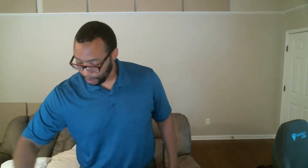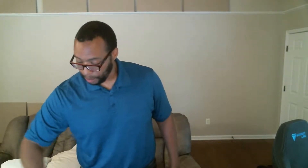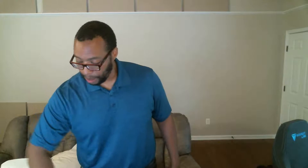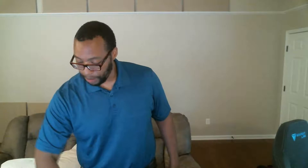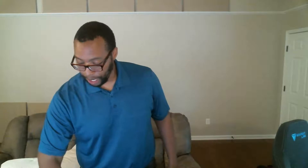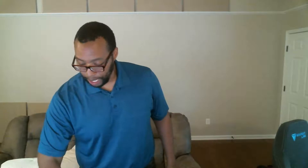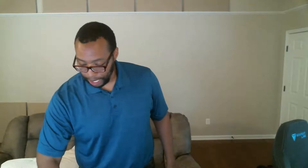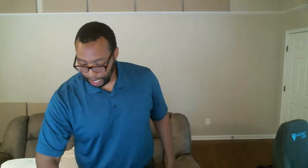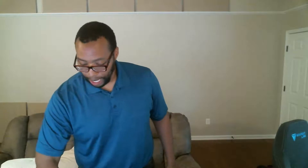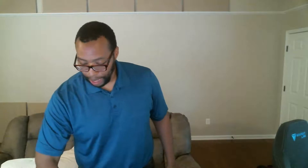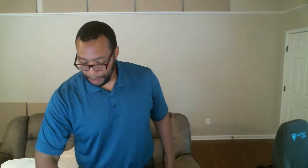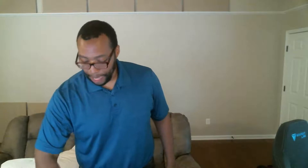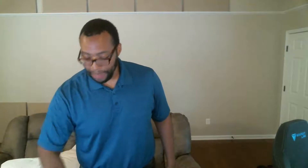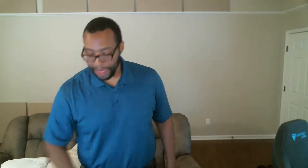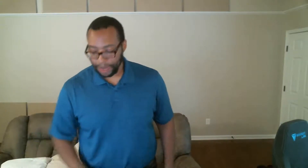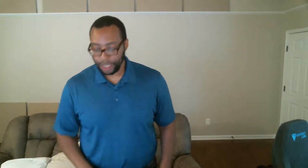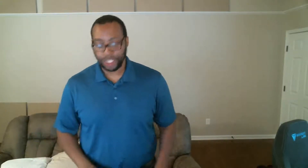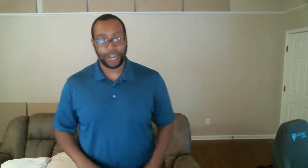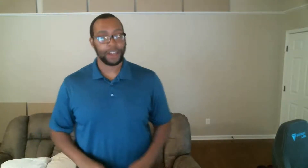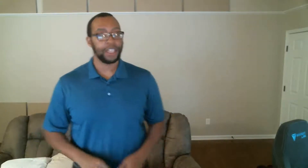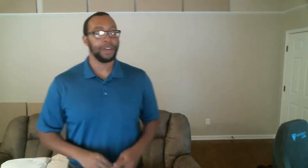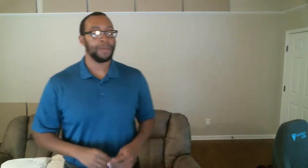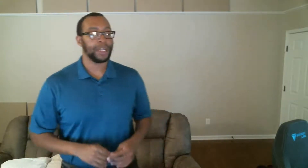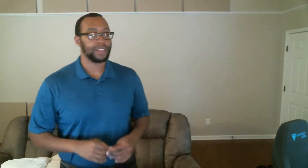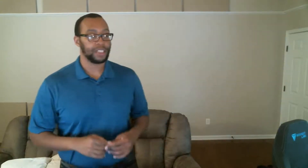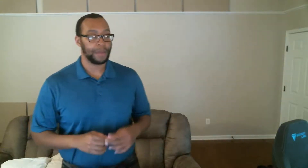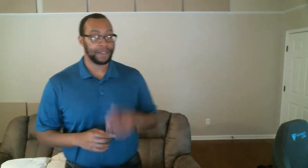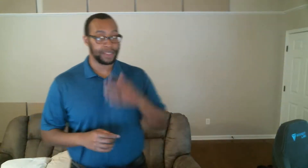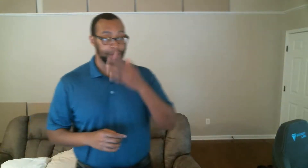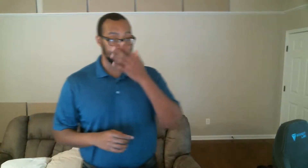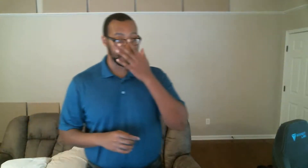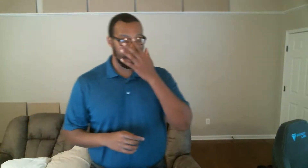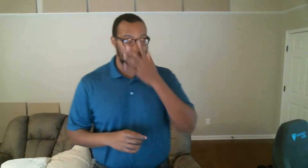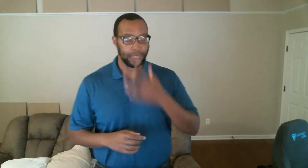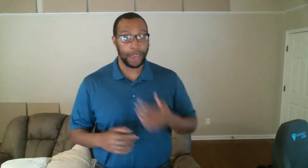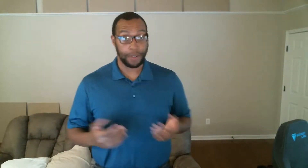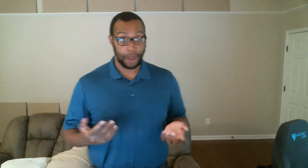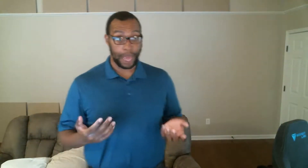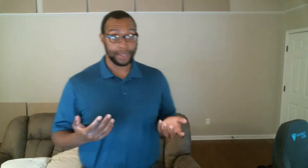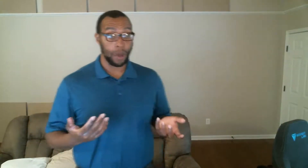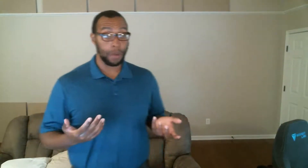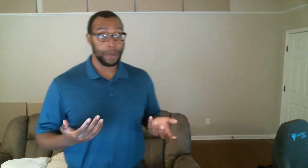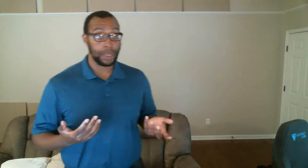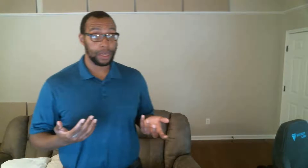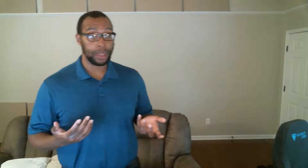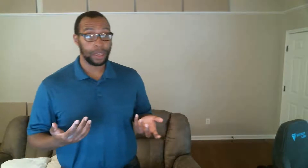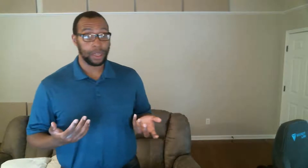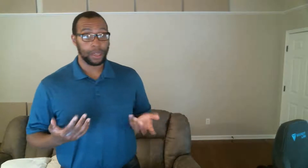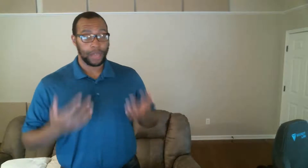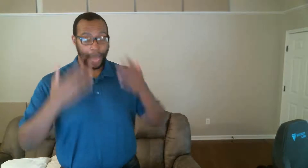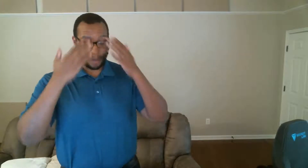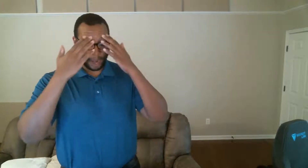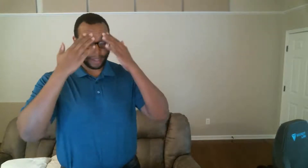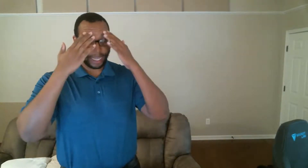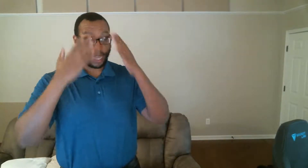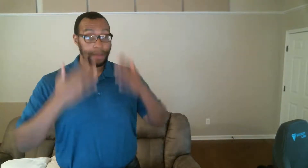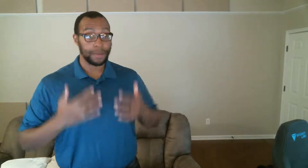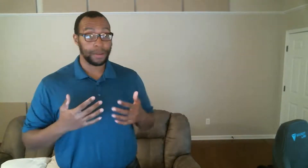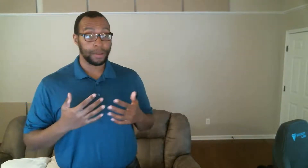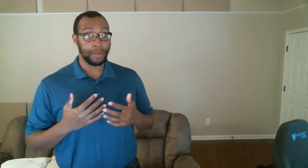All right. And then generically in your book, it talks about if something is bright, you have your eyes open, eyebrows up,